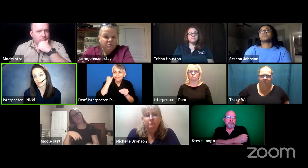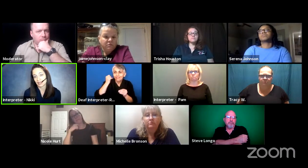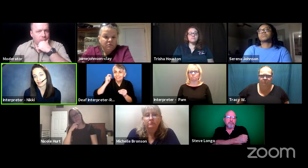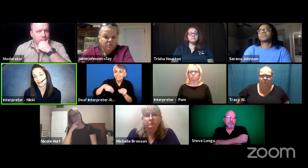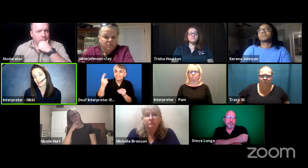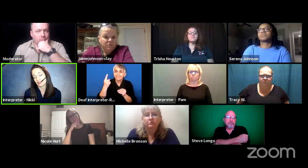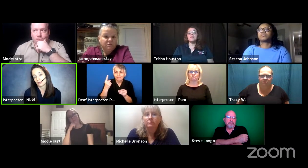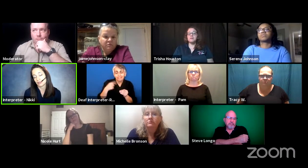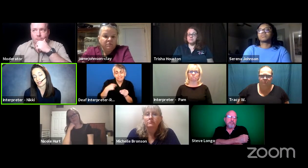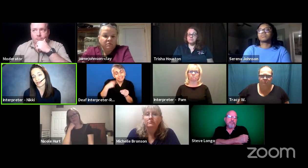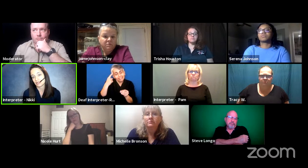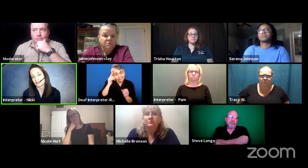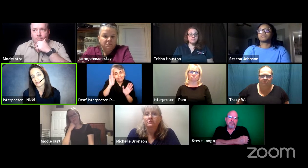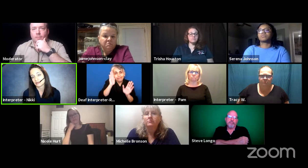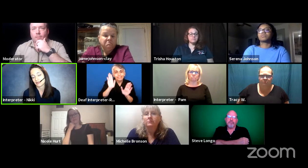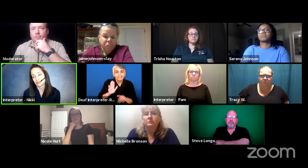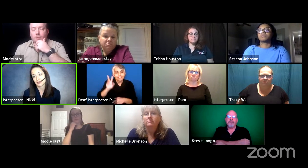I think he would be a great vice president.